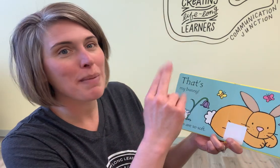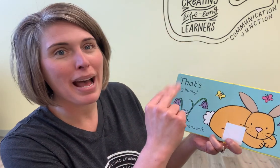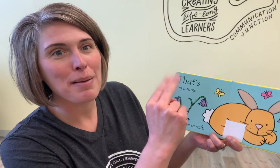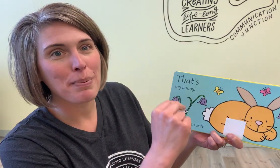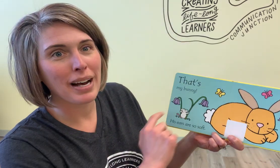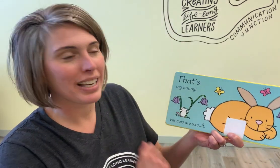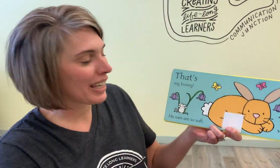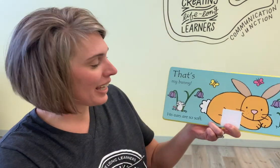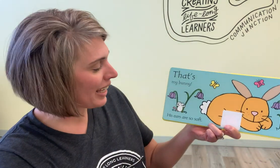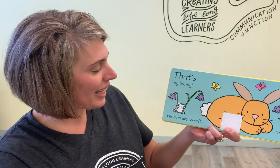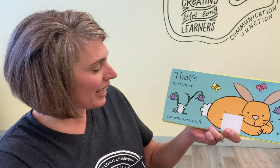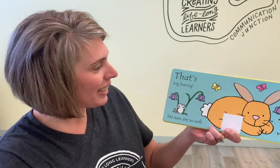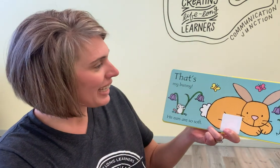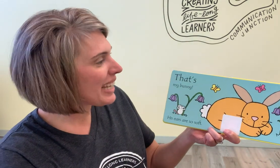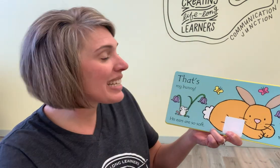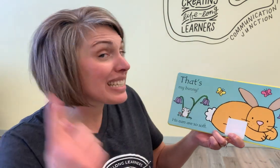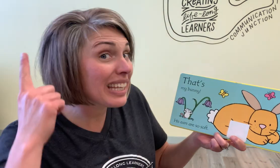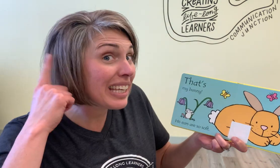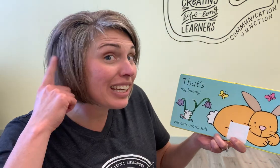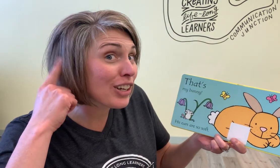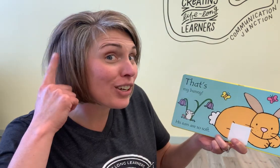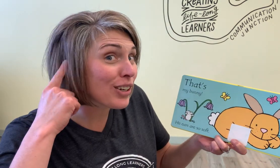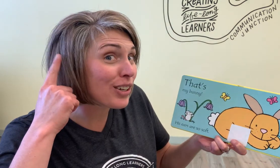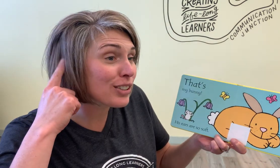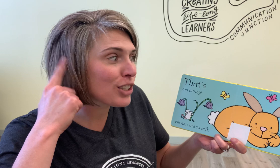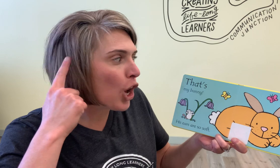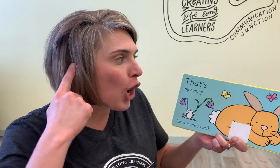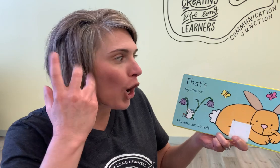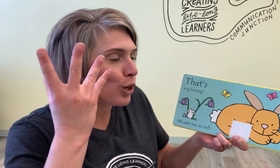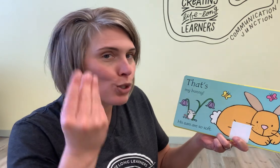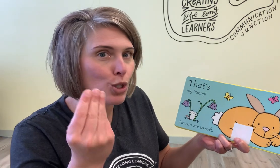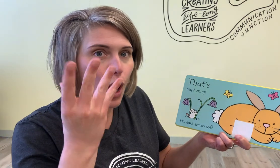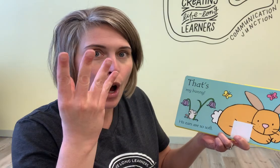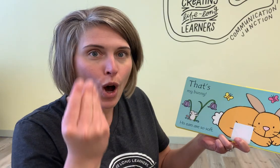My bunny, his ears are so